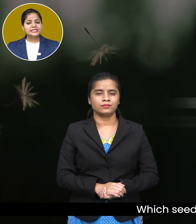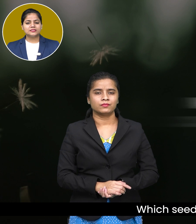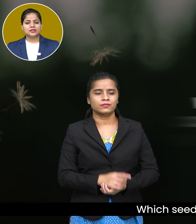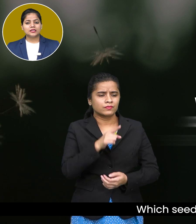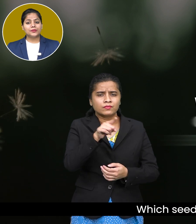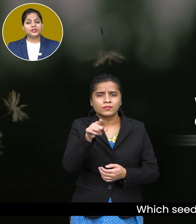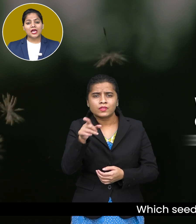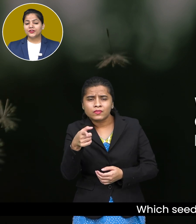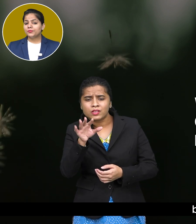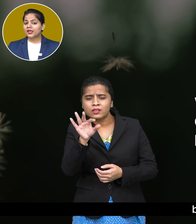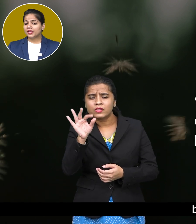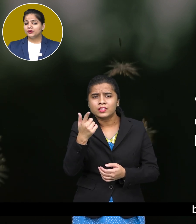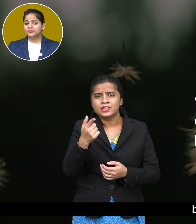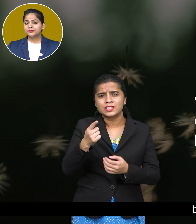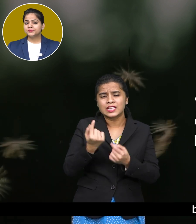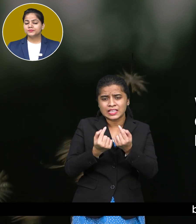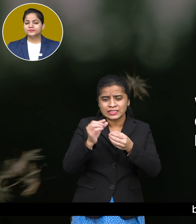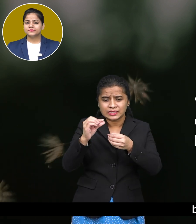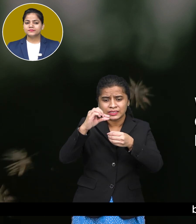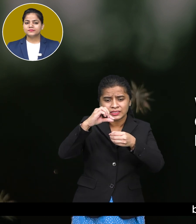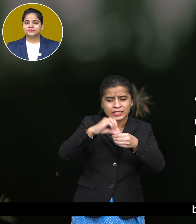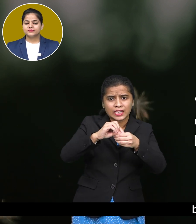Which seeds can be carried by air?